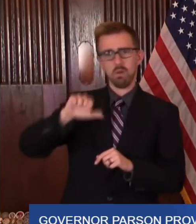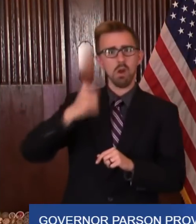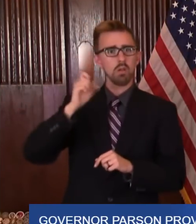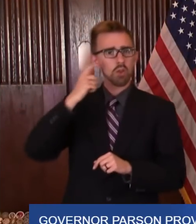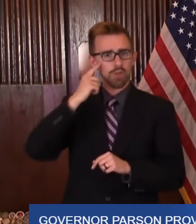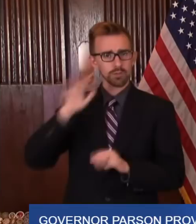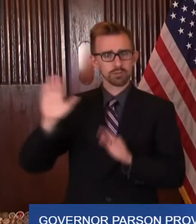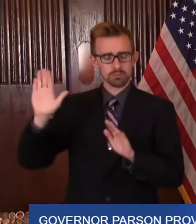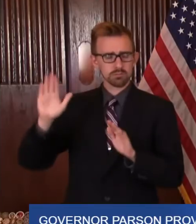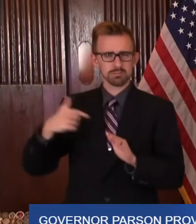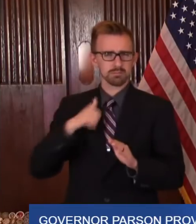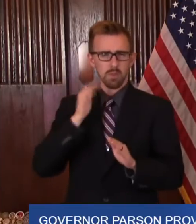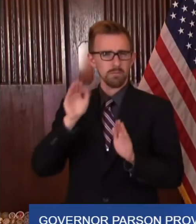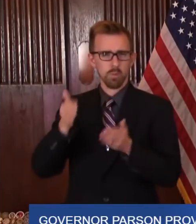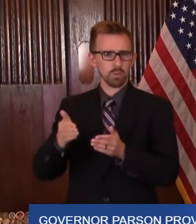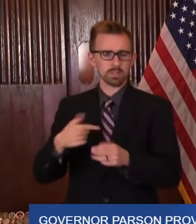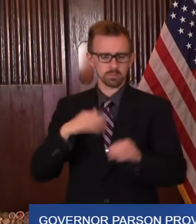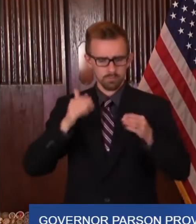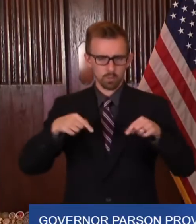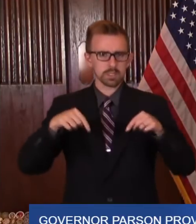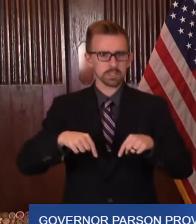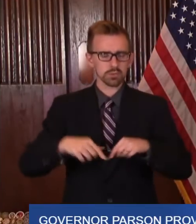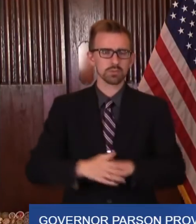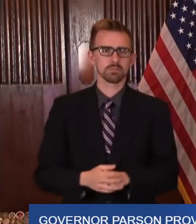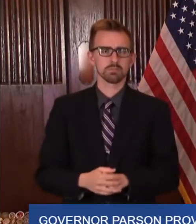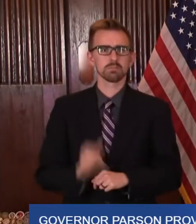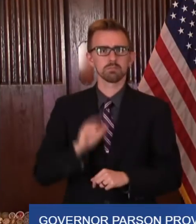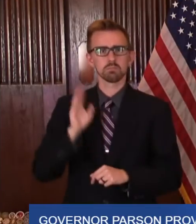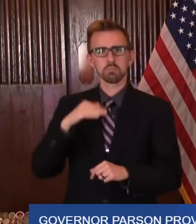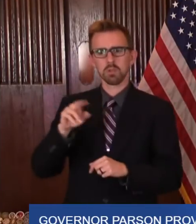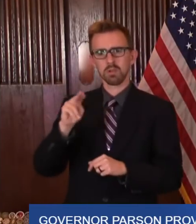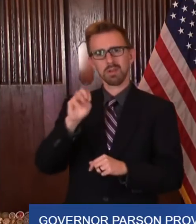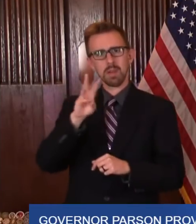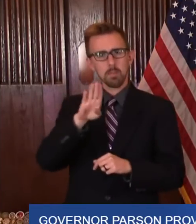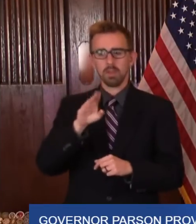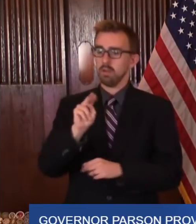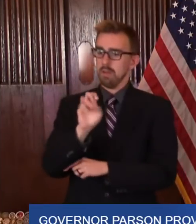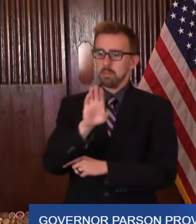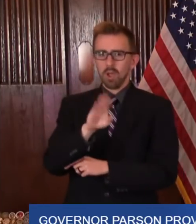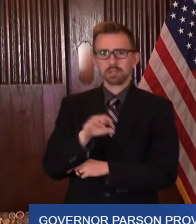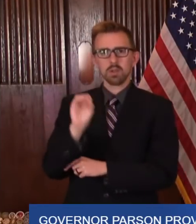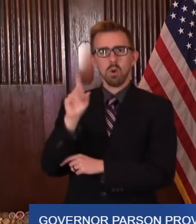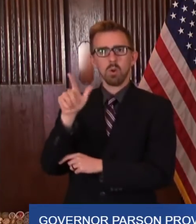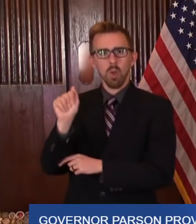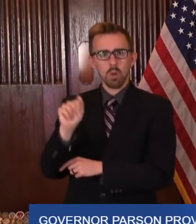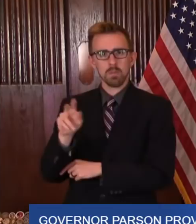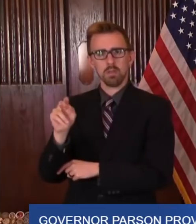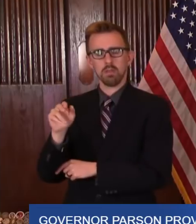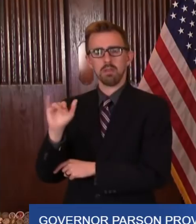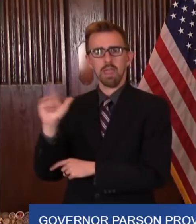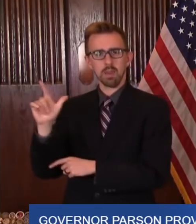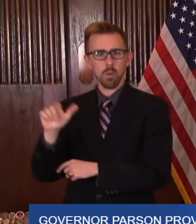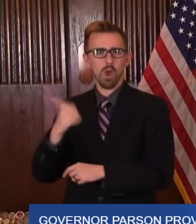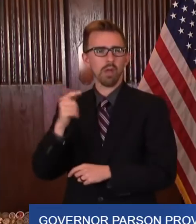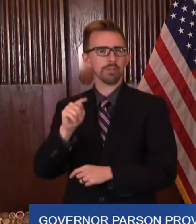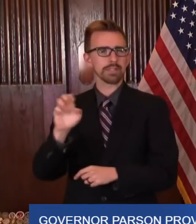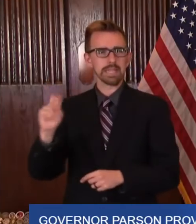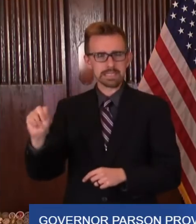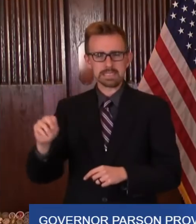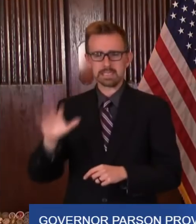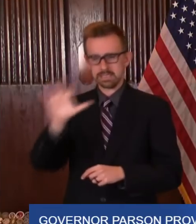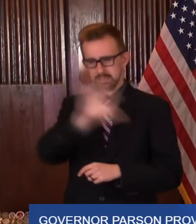thing I'm going to focus on. We're aware every day what the other states around us are doing, whether it's Nebraska, Oklahoma, Kansas, Illinois, and the others,